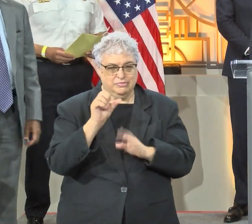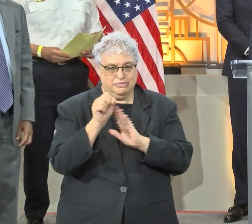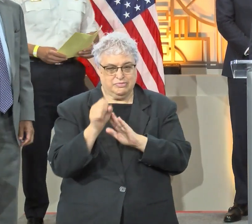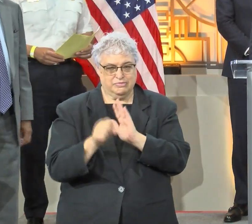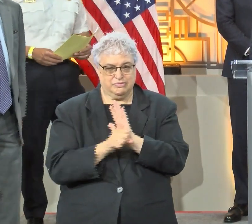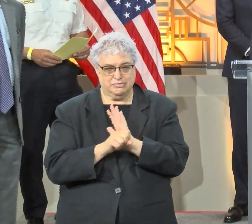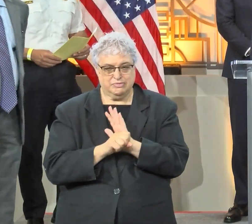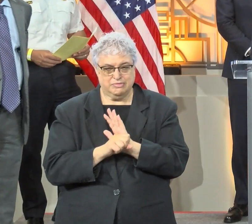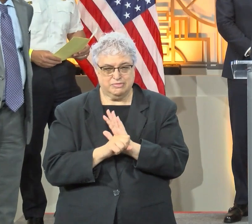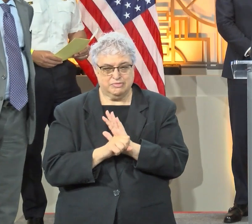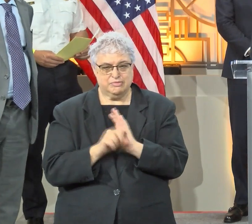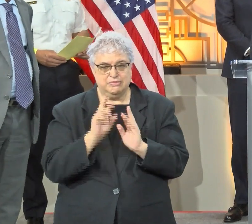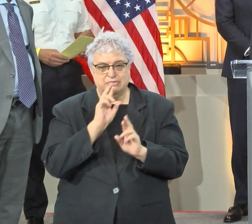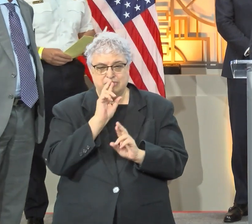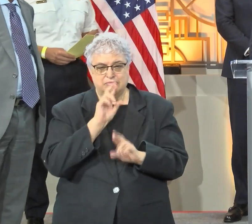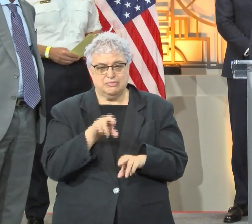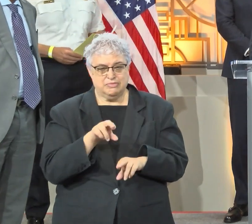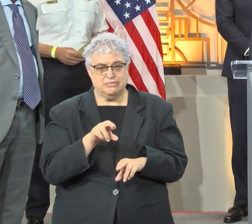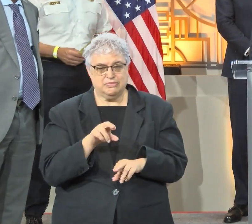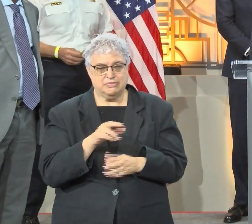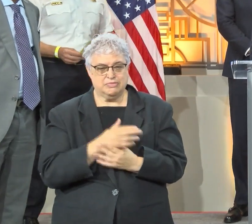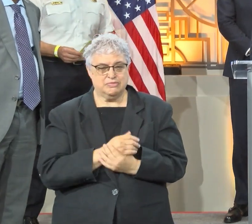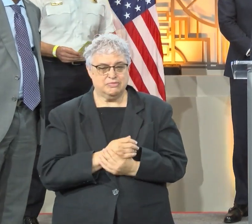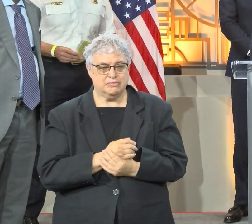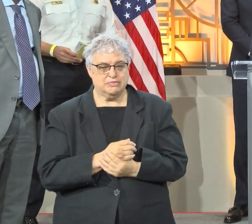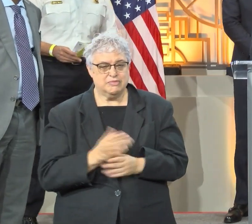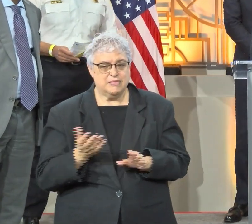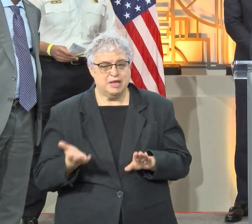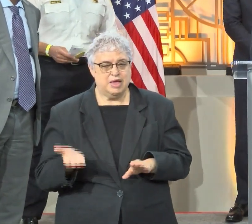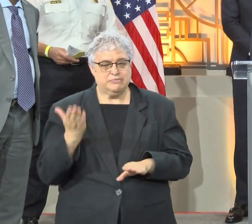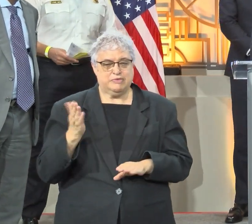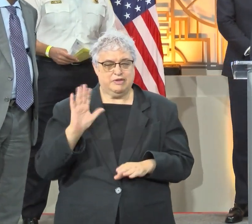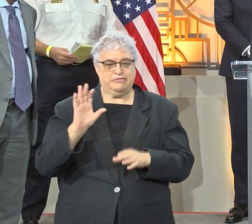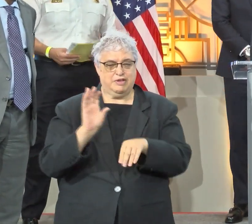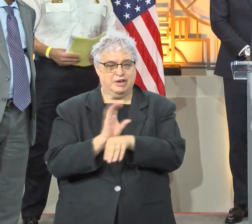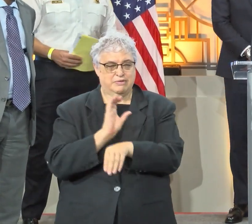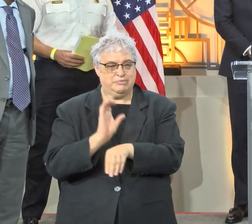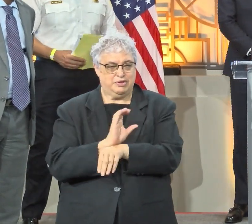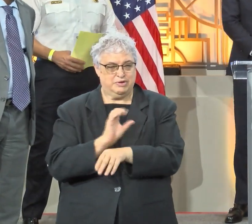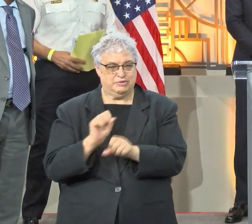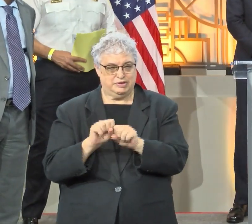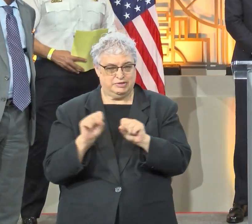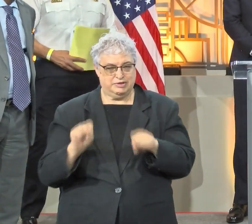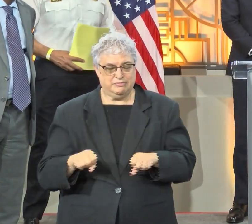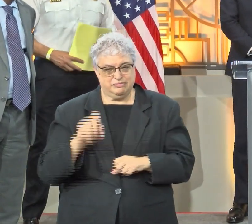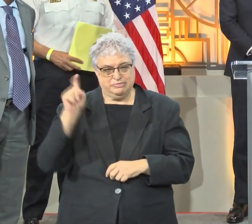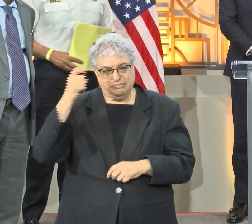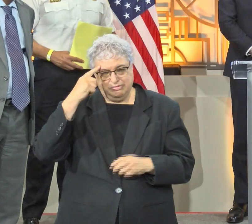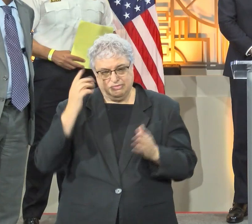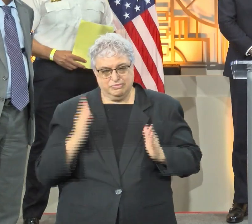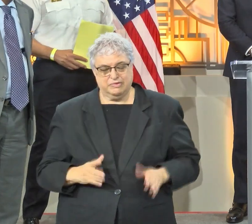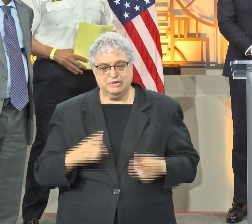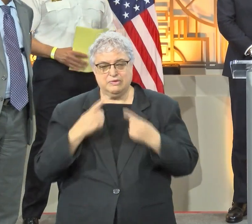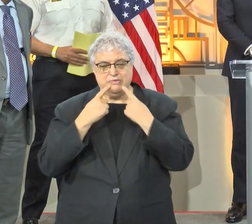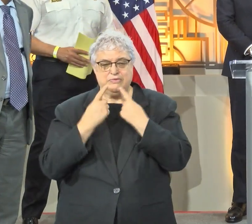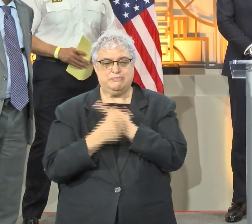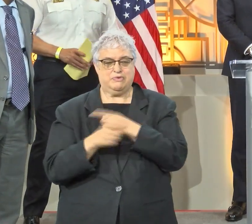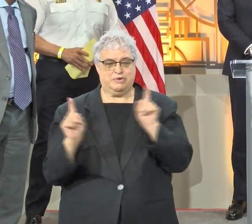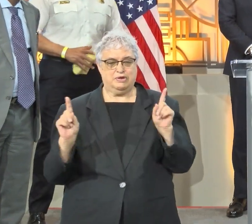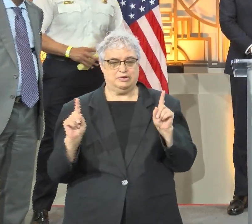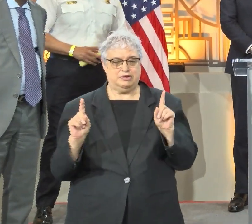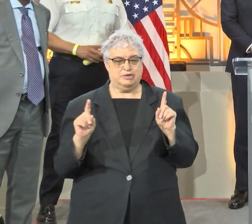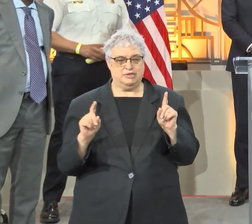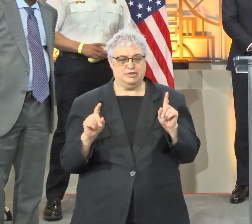state reported, or the state actually had an upgrade of their computer system. And the governor reported out yesterday